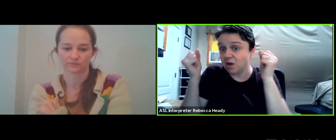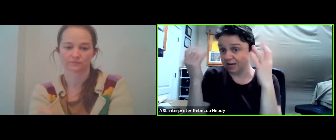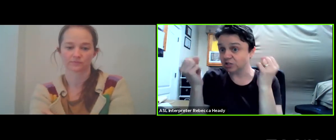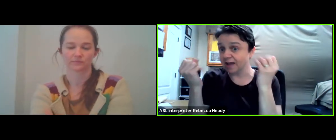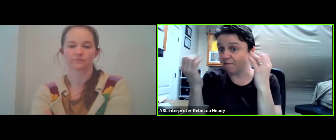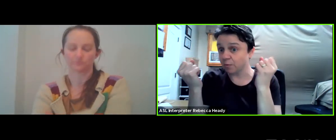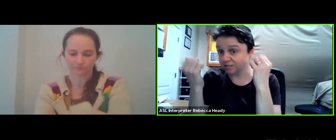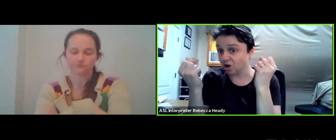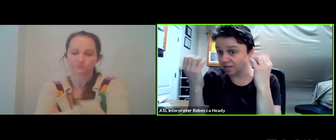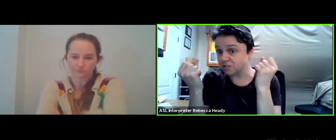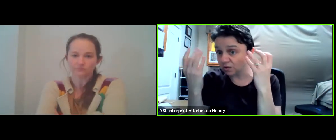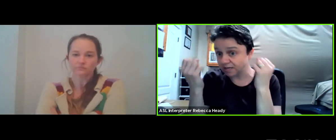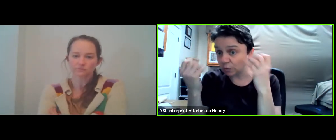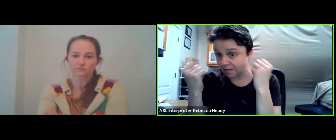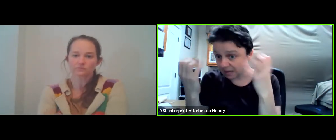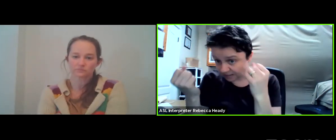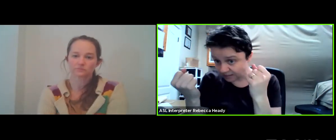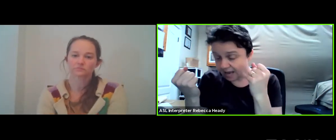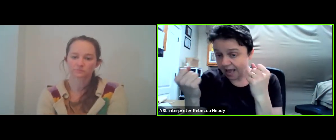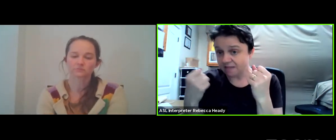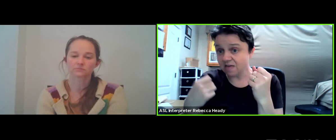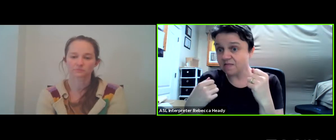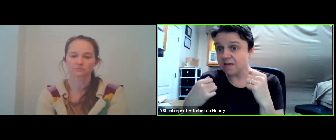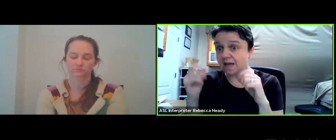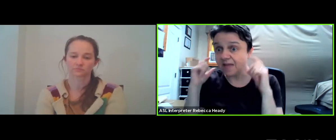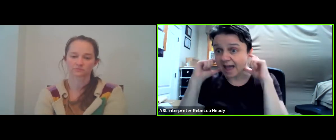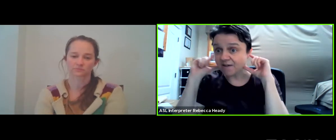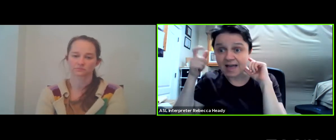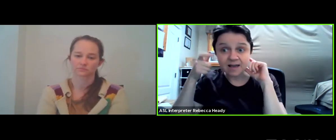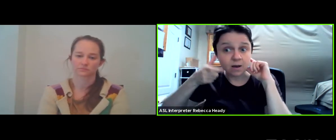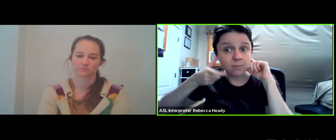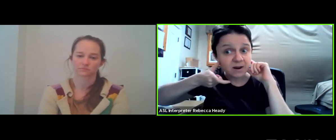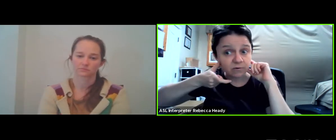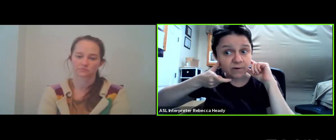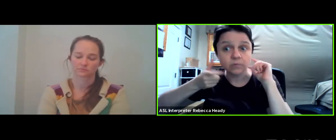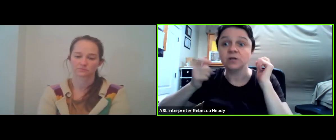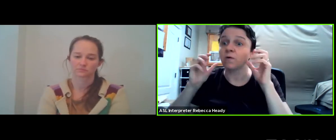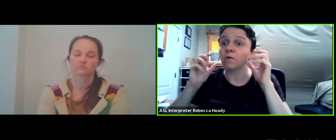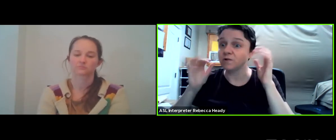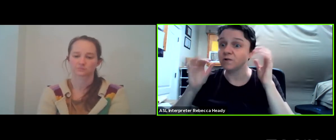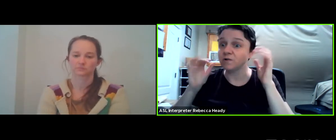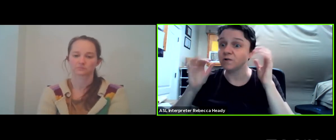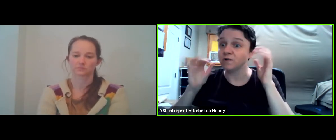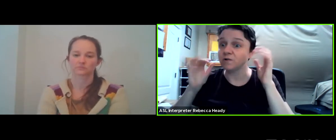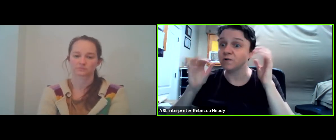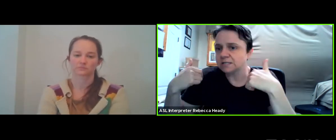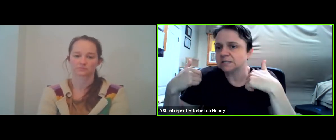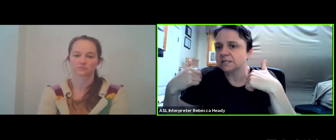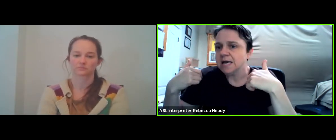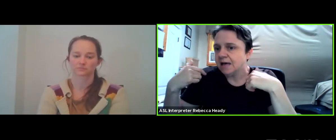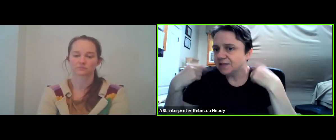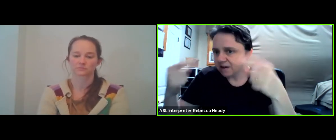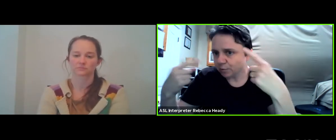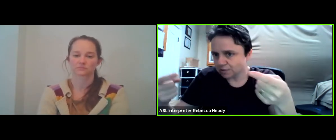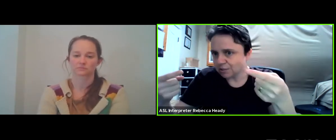screen and they actually have a person on a screen doing this, and then they have a microphone, you know, so that when it's the deaf person's